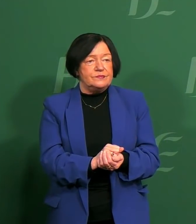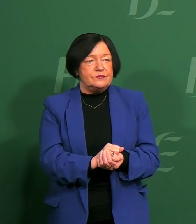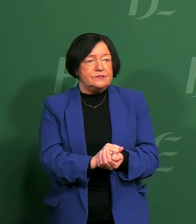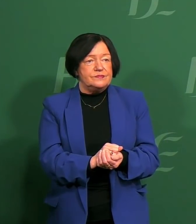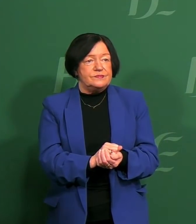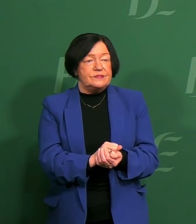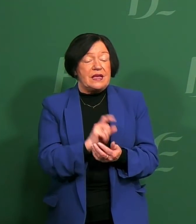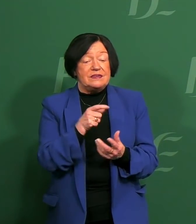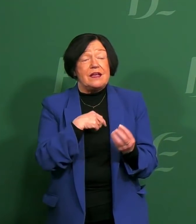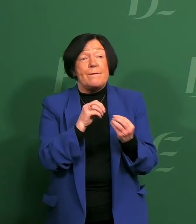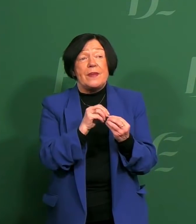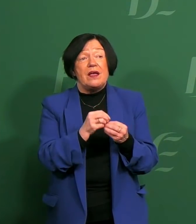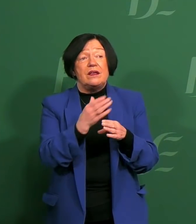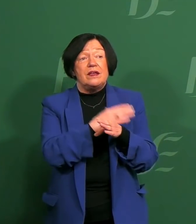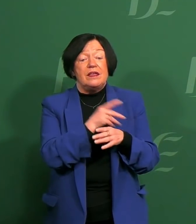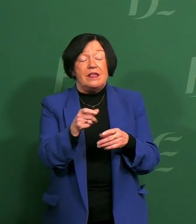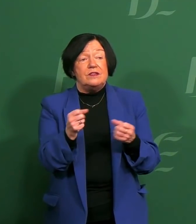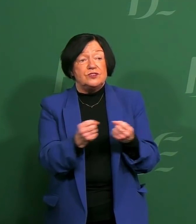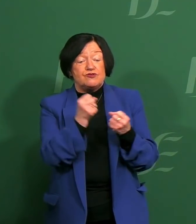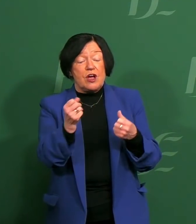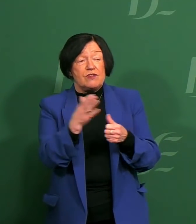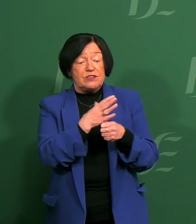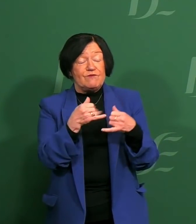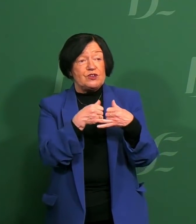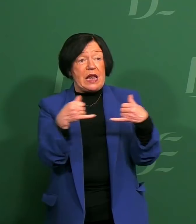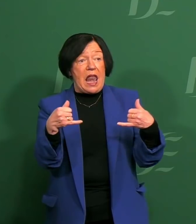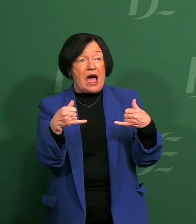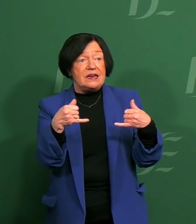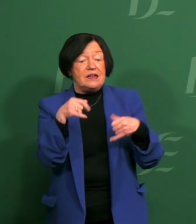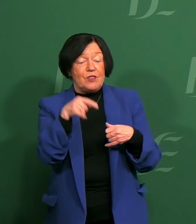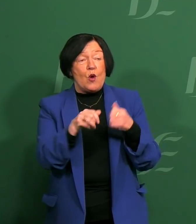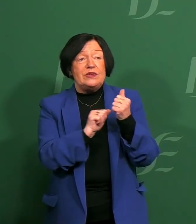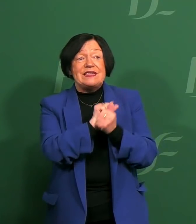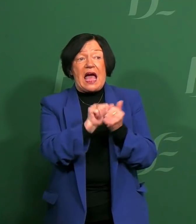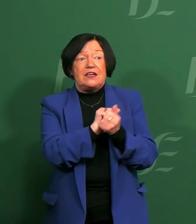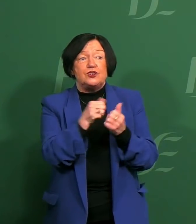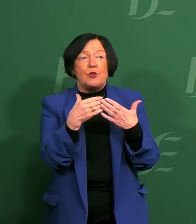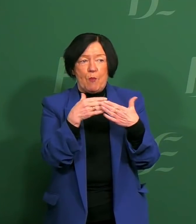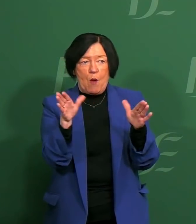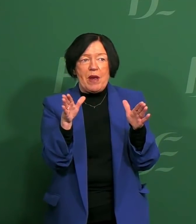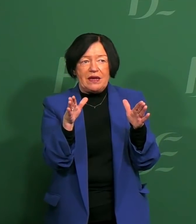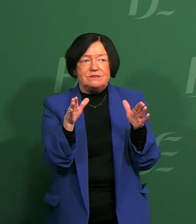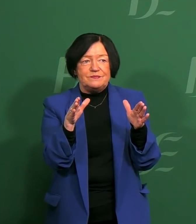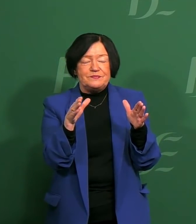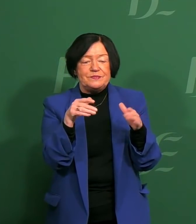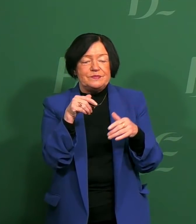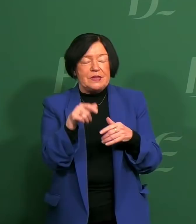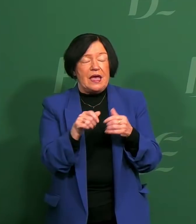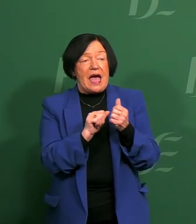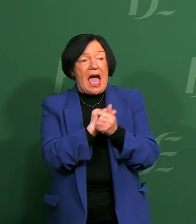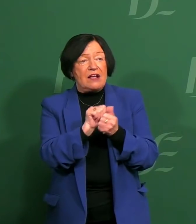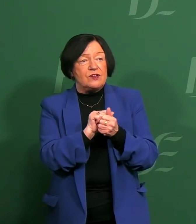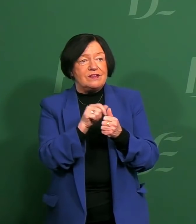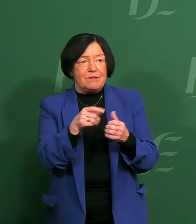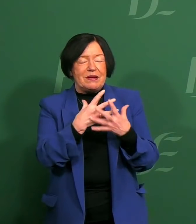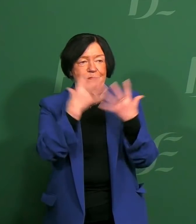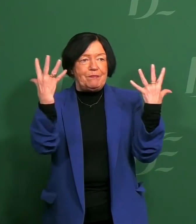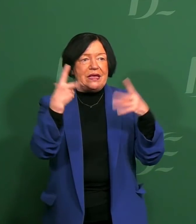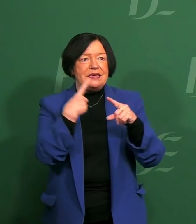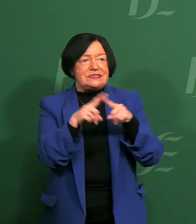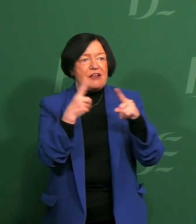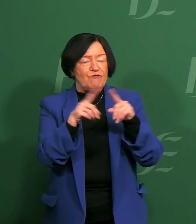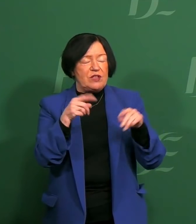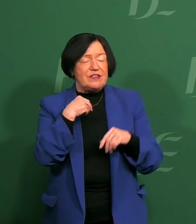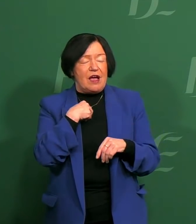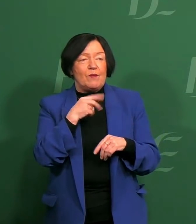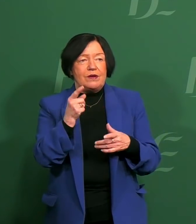And as I have said before, the strongest first line of defence are those actions that the public are taking, public health actions, and they are making a difference, and we continue